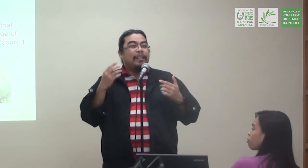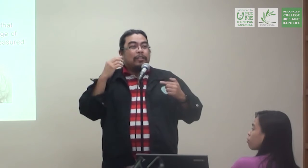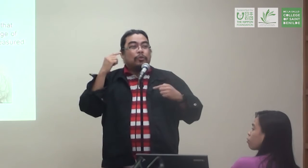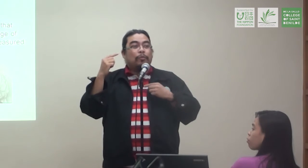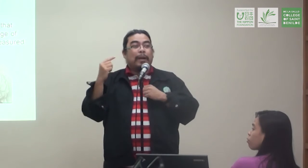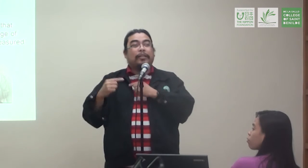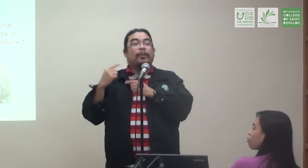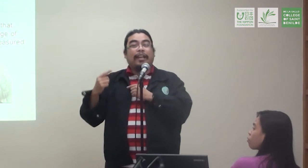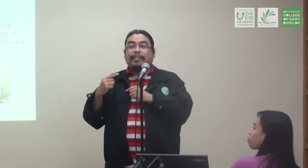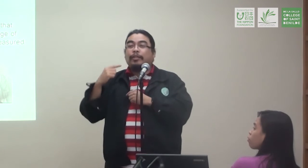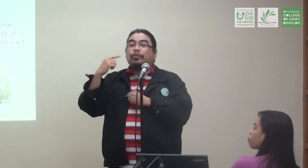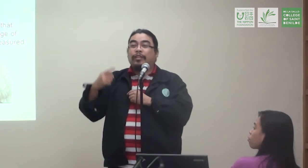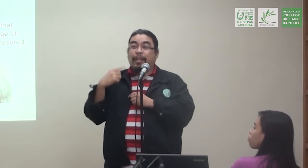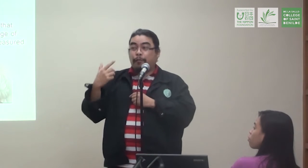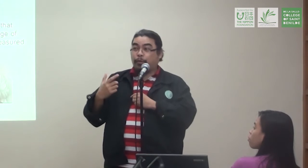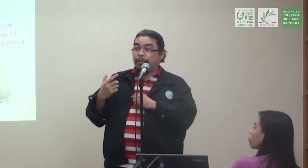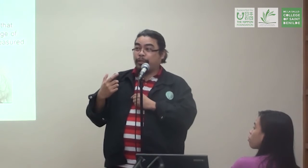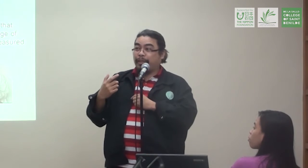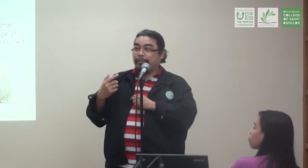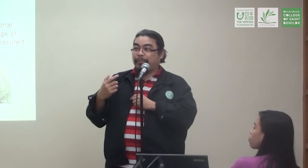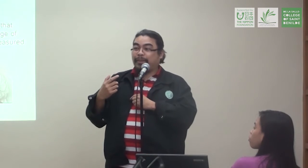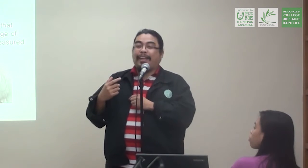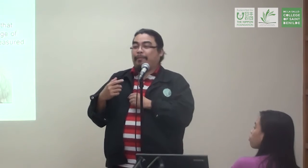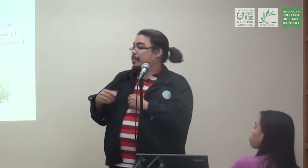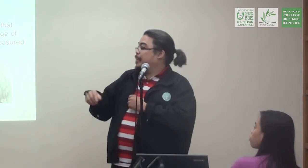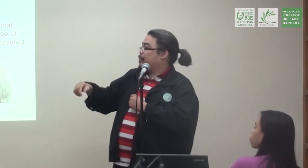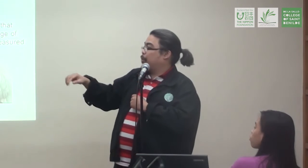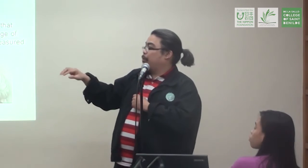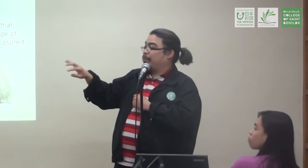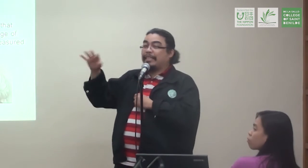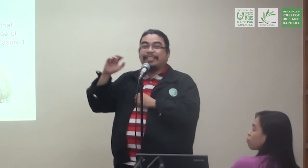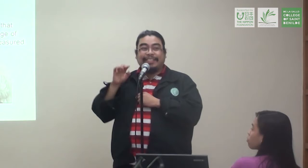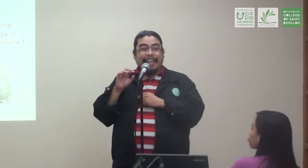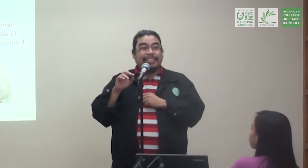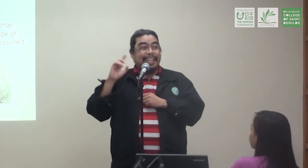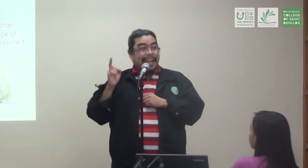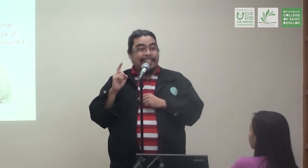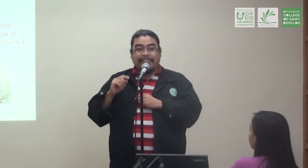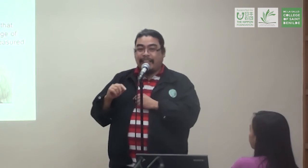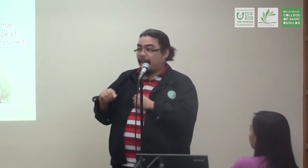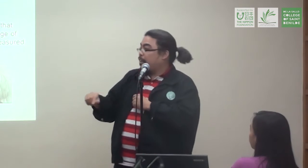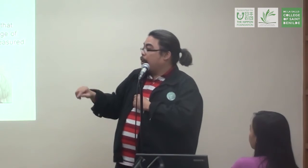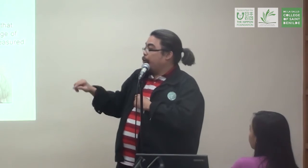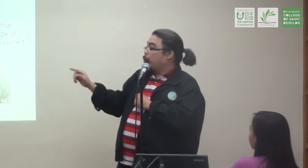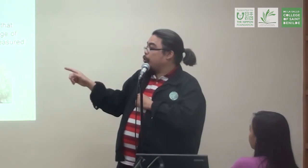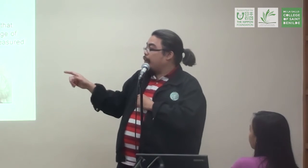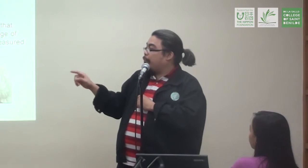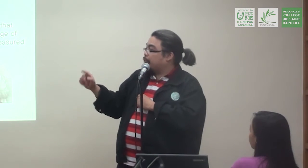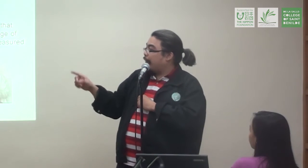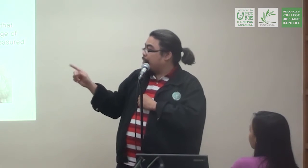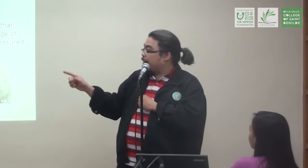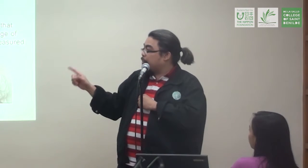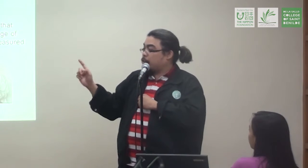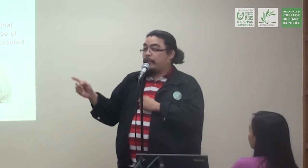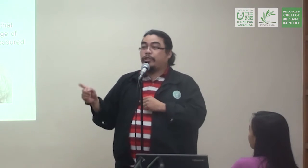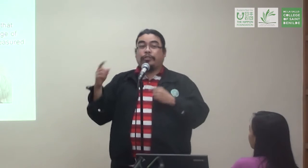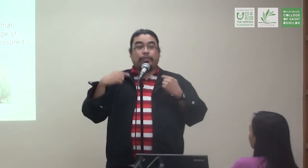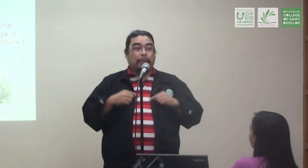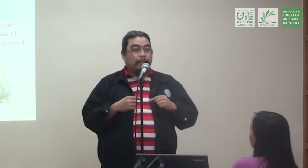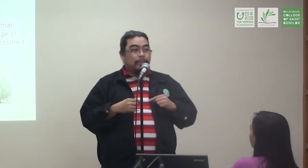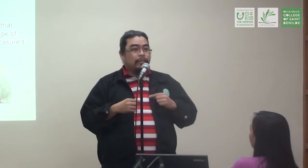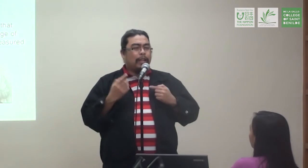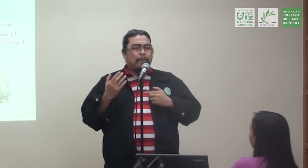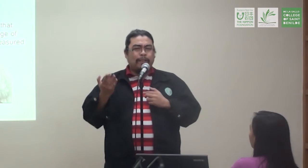aspects to better relate it to the deaf culture. Okay, so that's test editing. We also have sign test